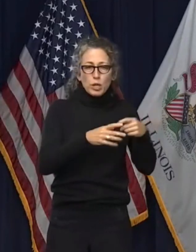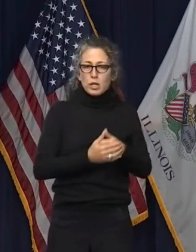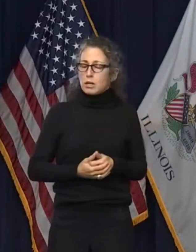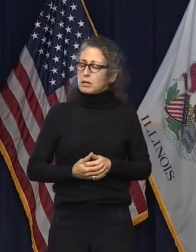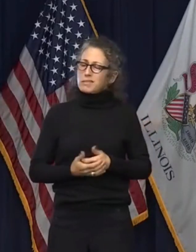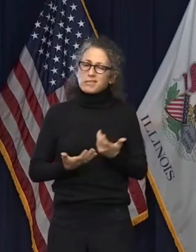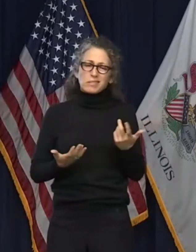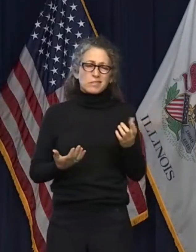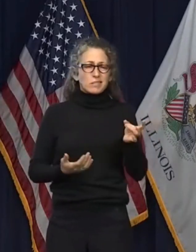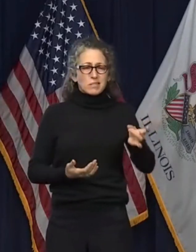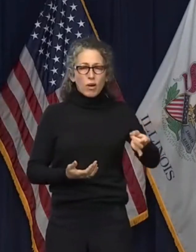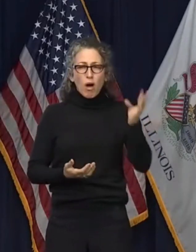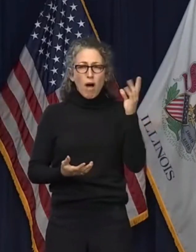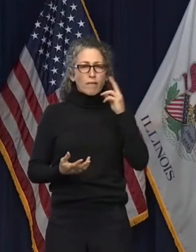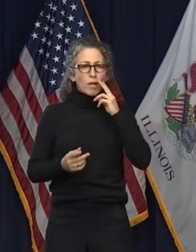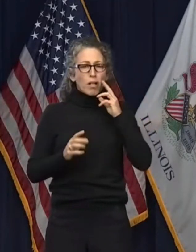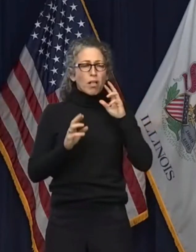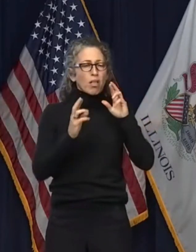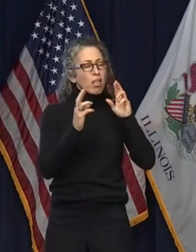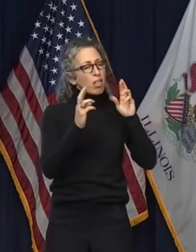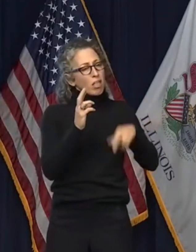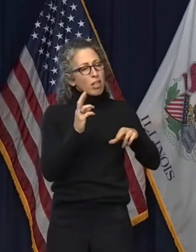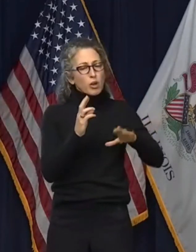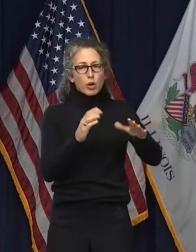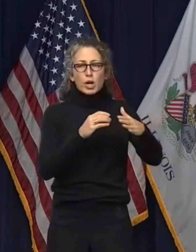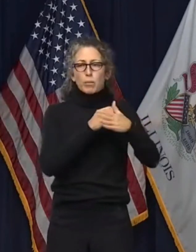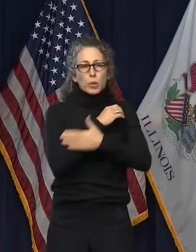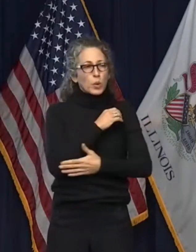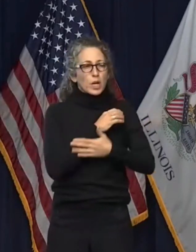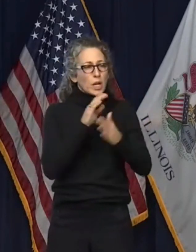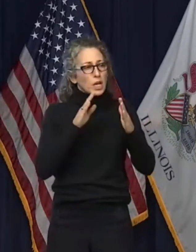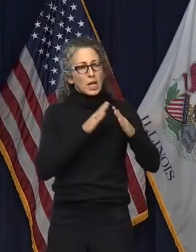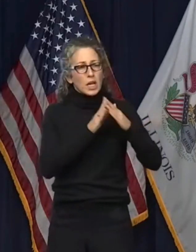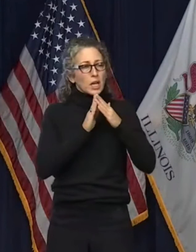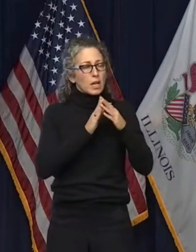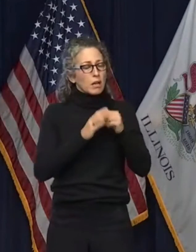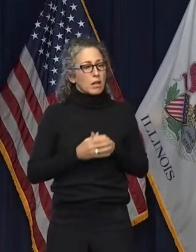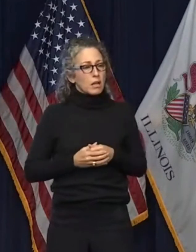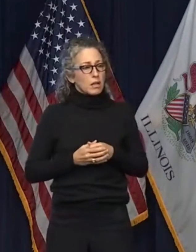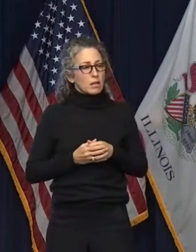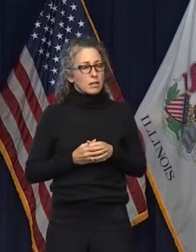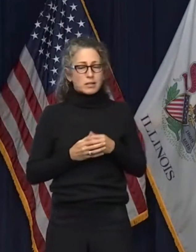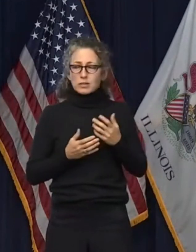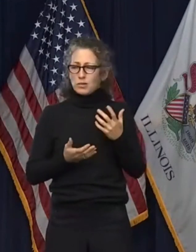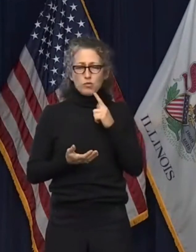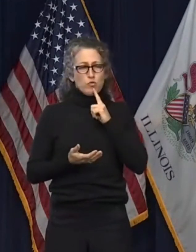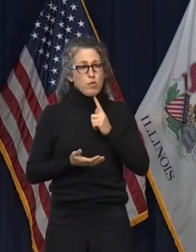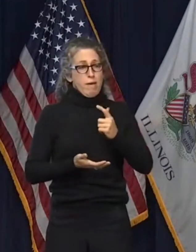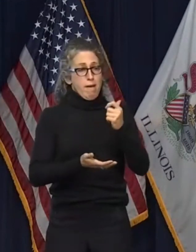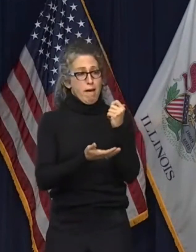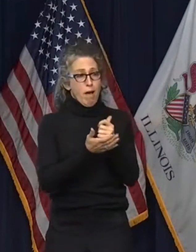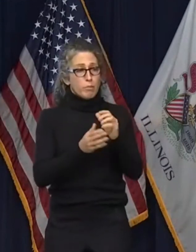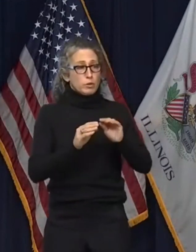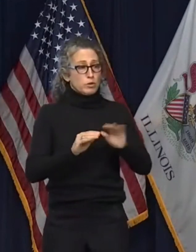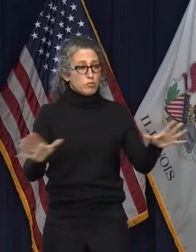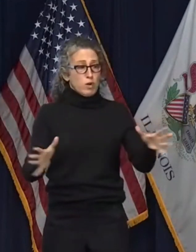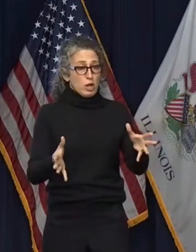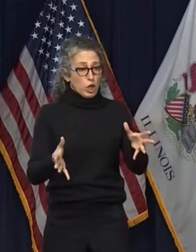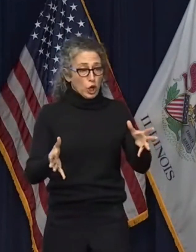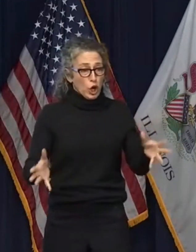treat your community, to have a party like this, to help spread the virus in that way, especially when we're this